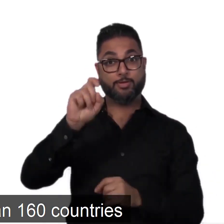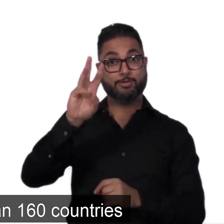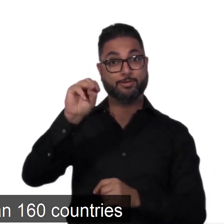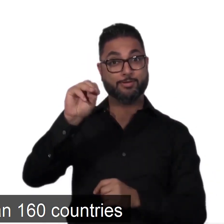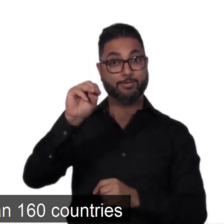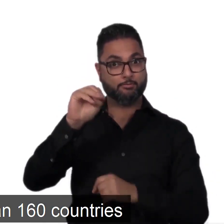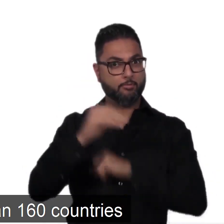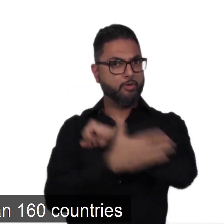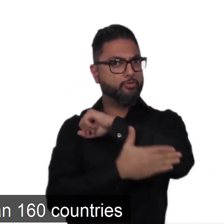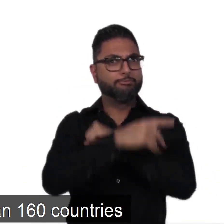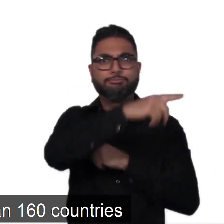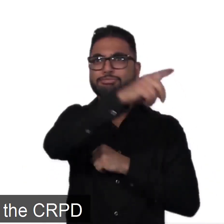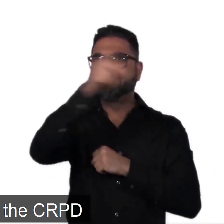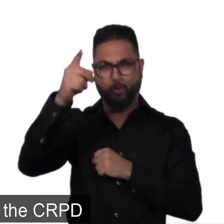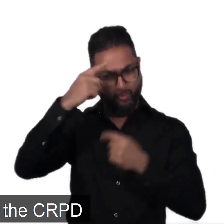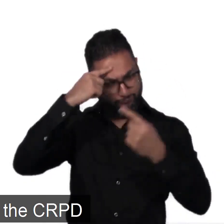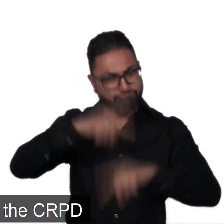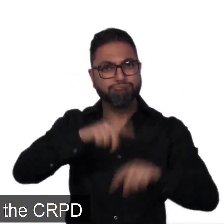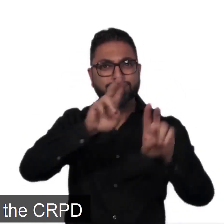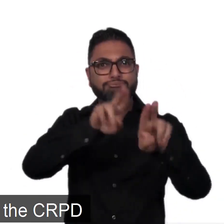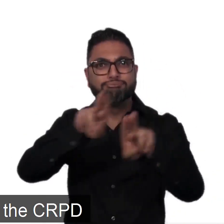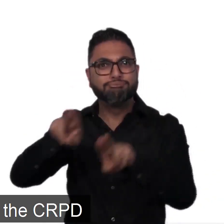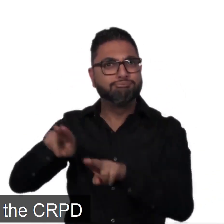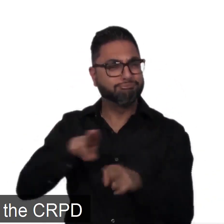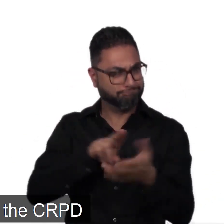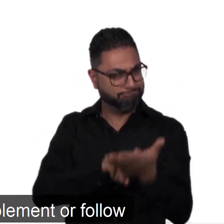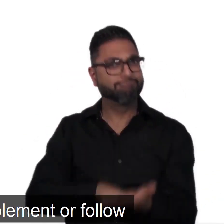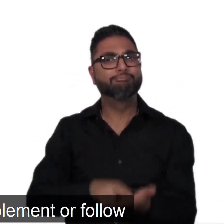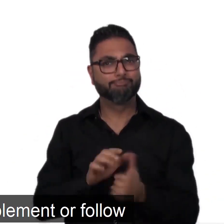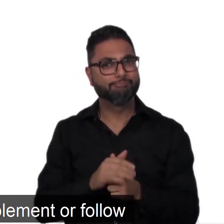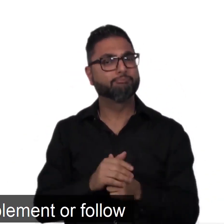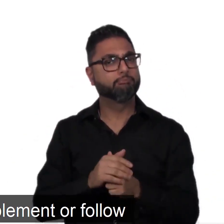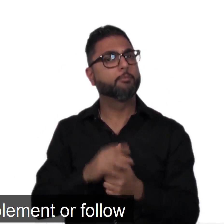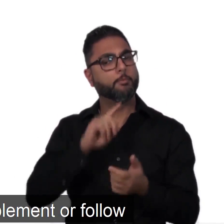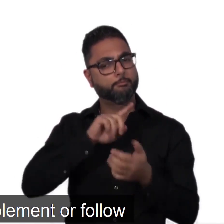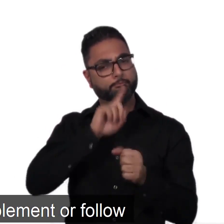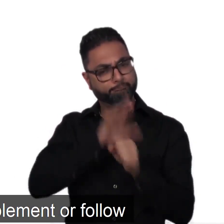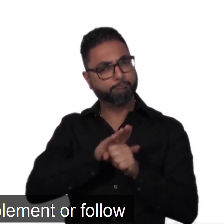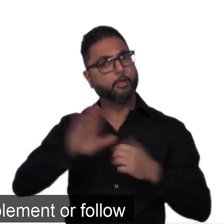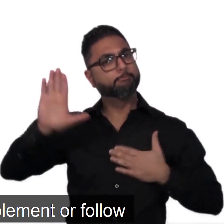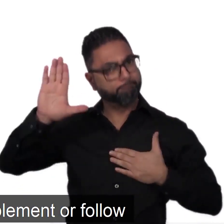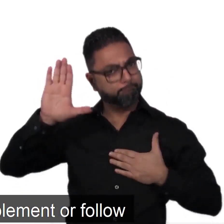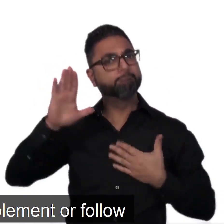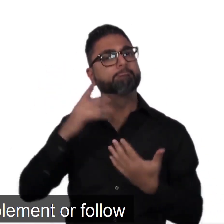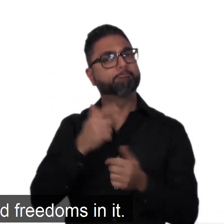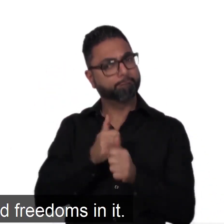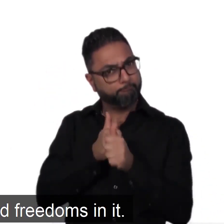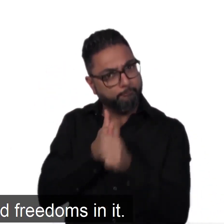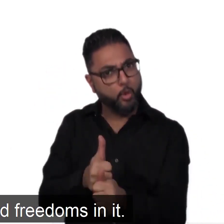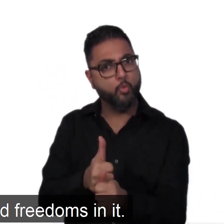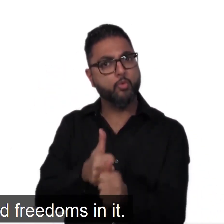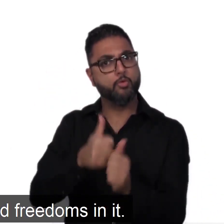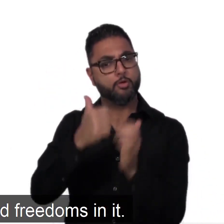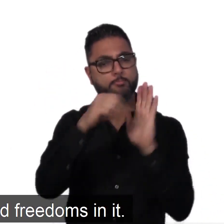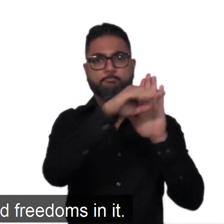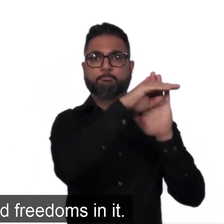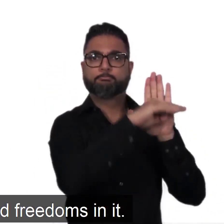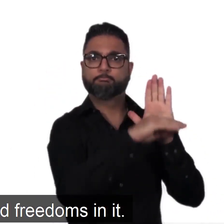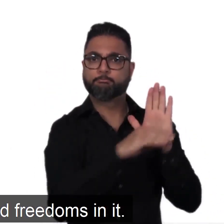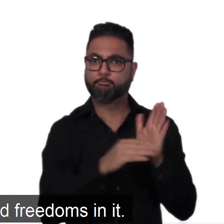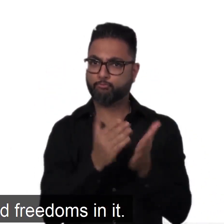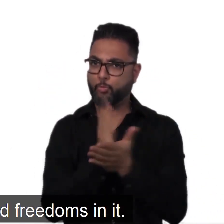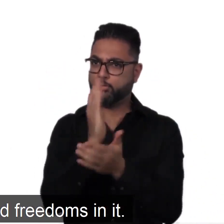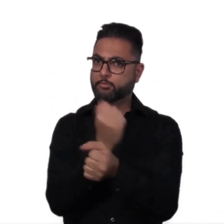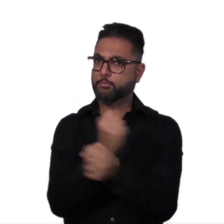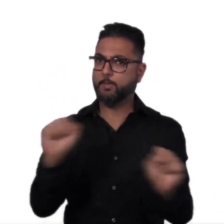than 160 countries have signed the CRPD and agreed to implement or follow all of the rights and freedoms